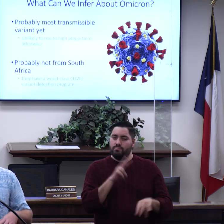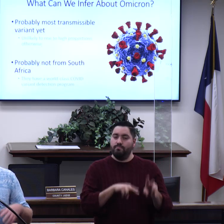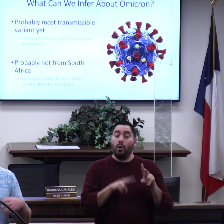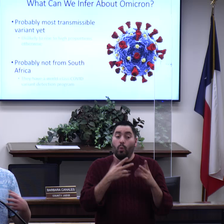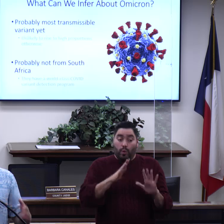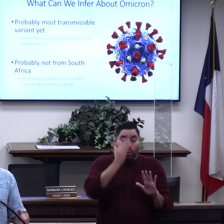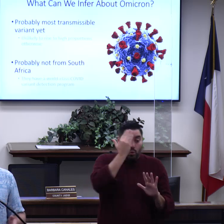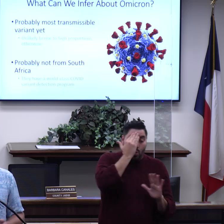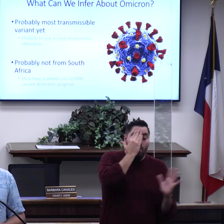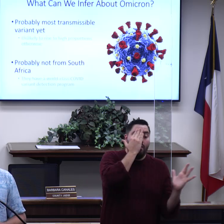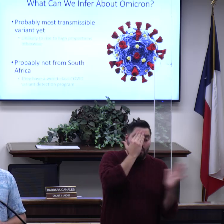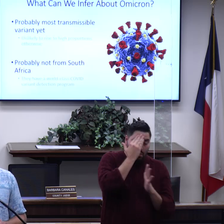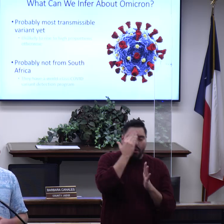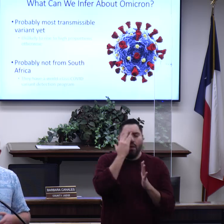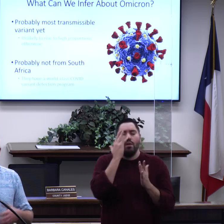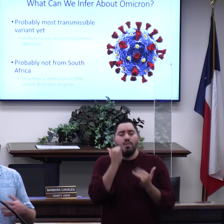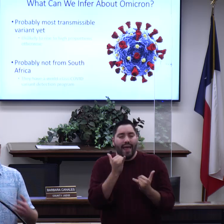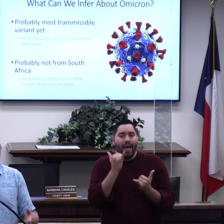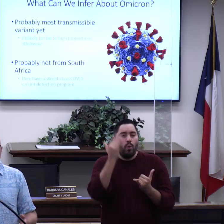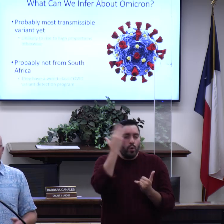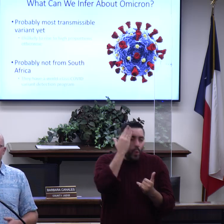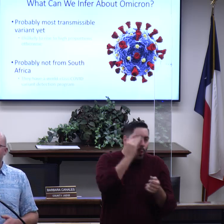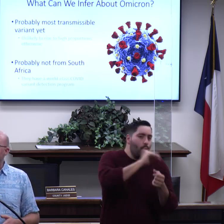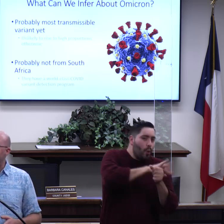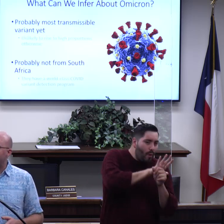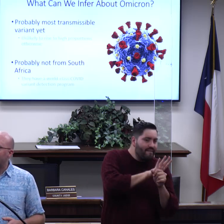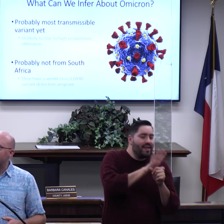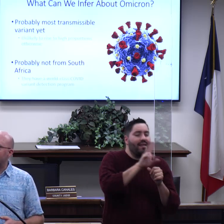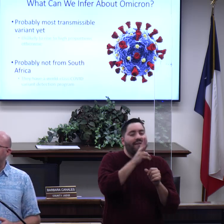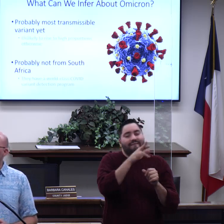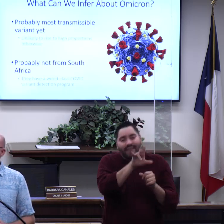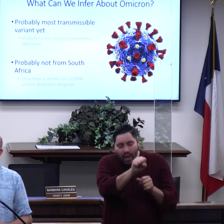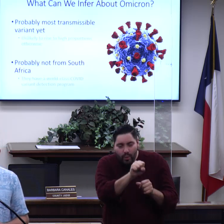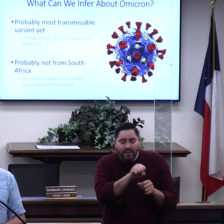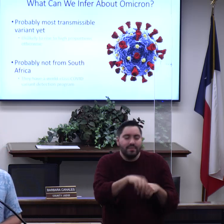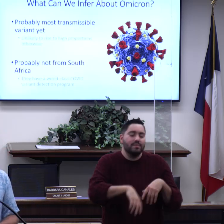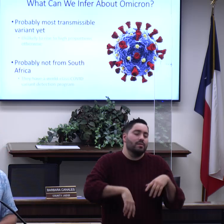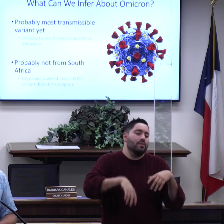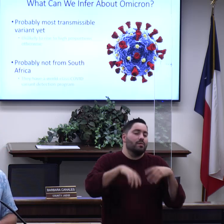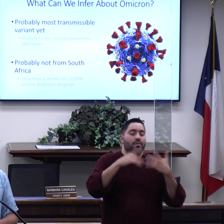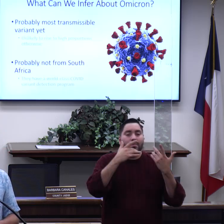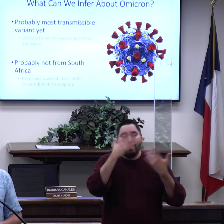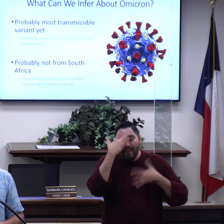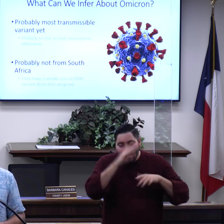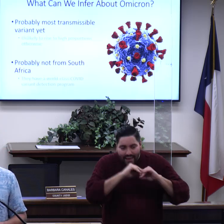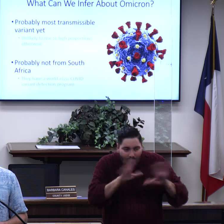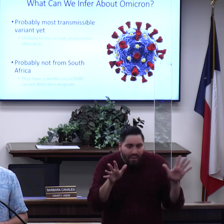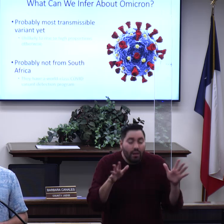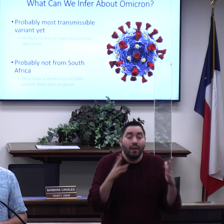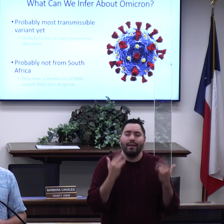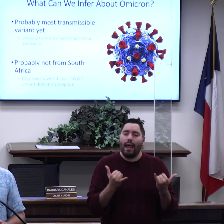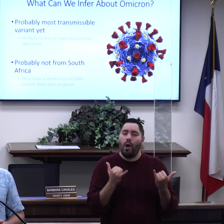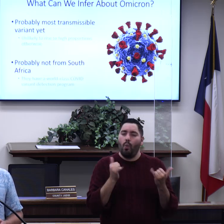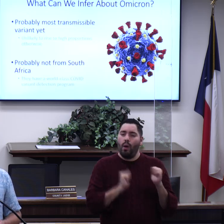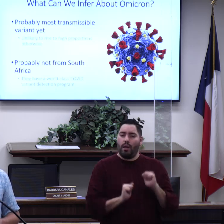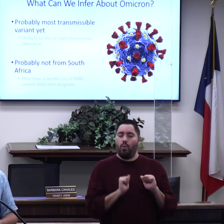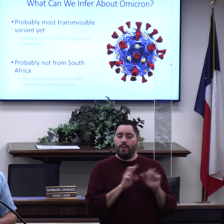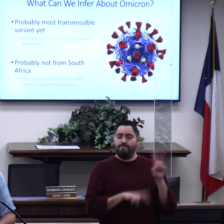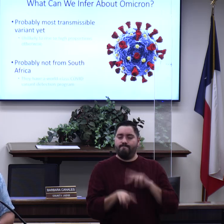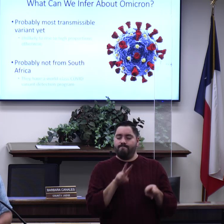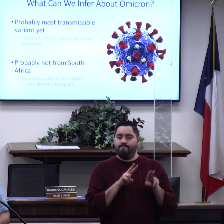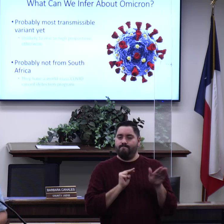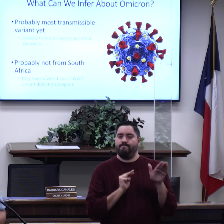Now, based upon what we know about COVID and viruses and epidemiology and the pandemic, what can we infer? This is probably the